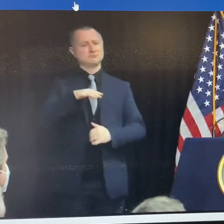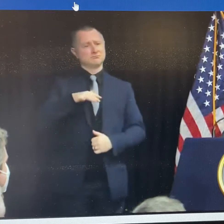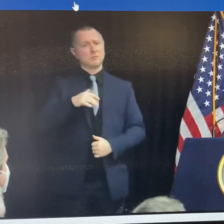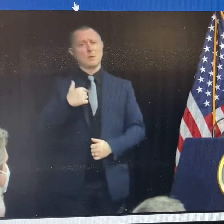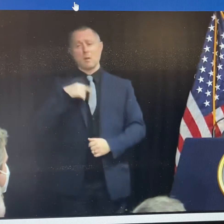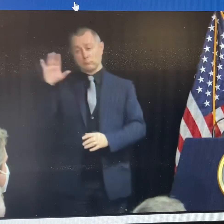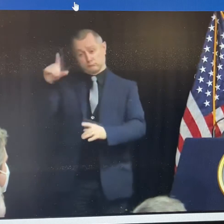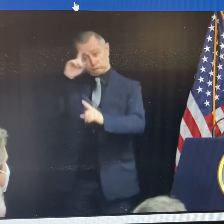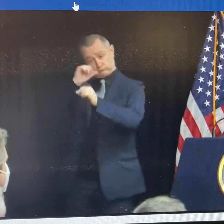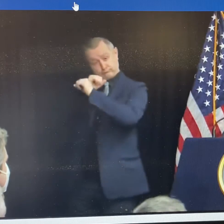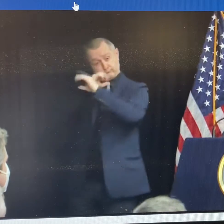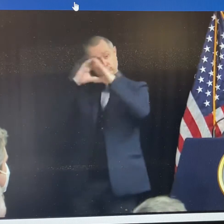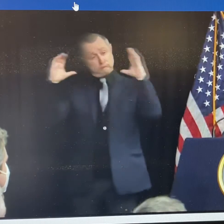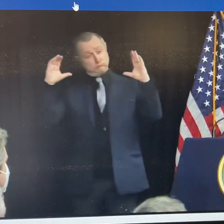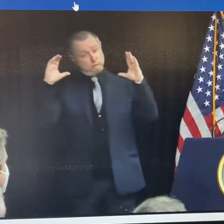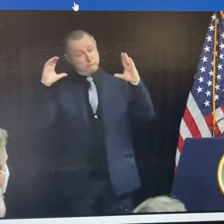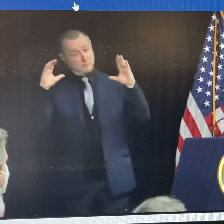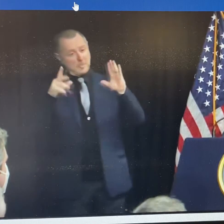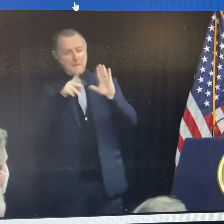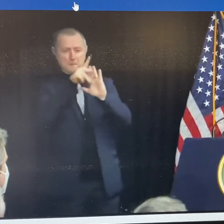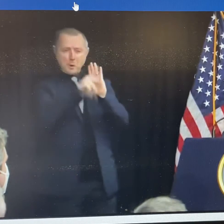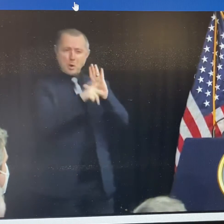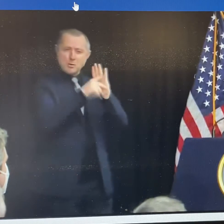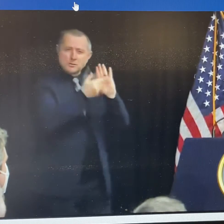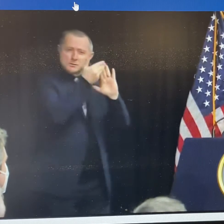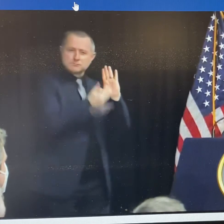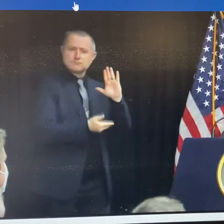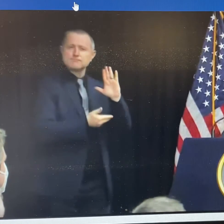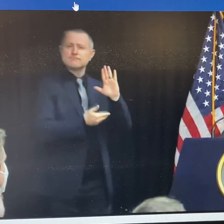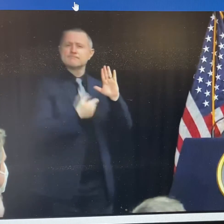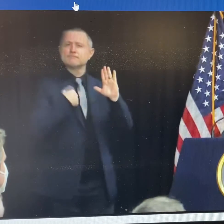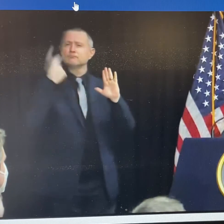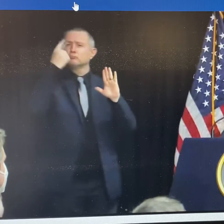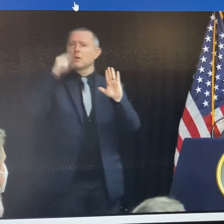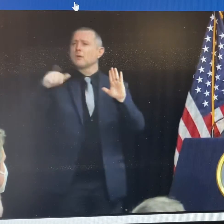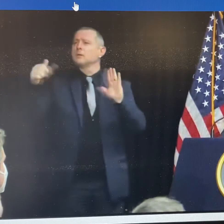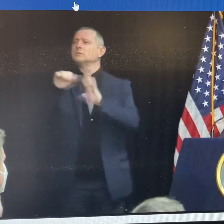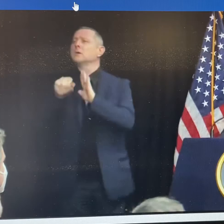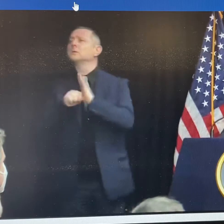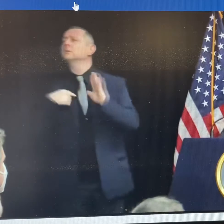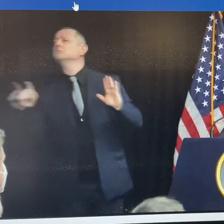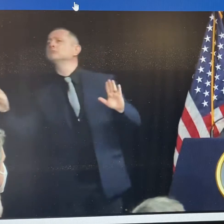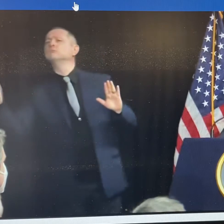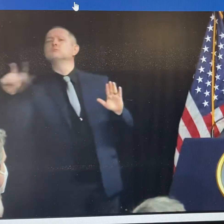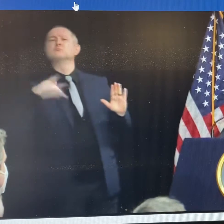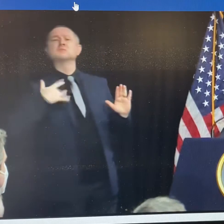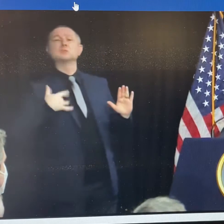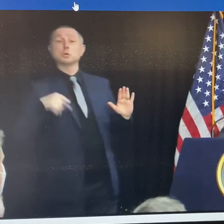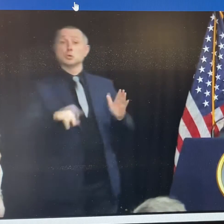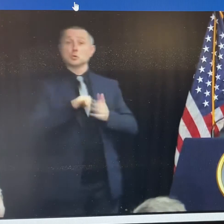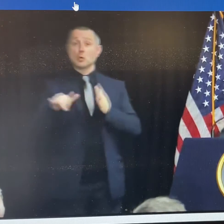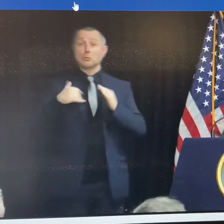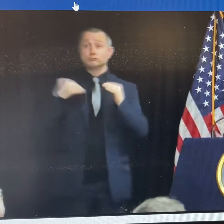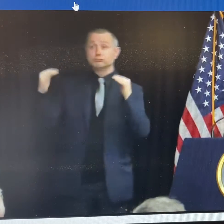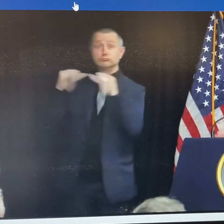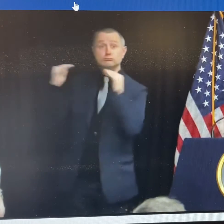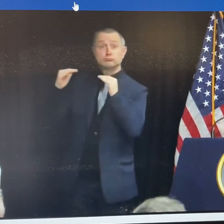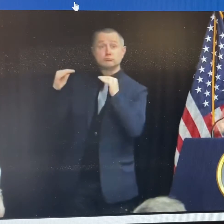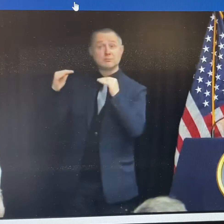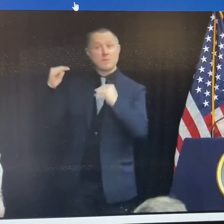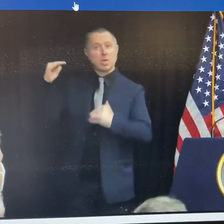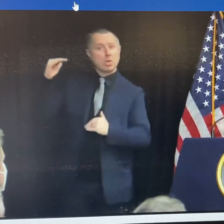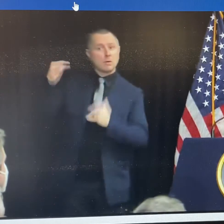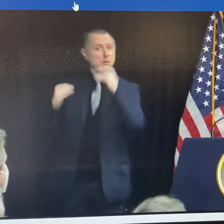question is anybody else doing this? What's going on in other states? I mean, how do we measure up in terms of